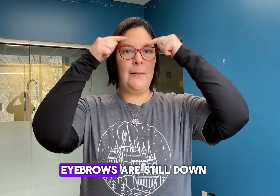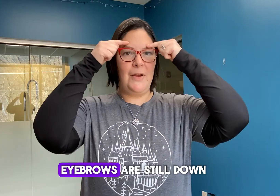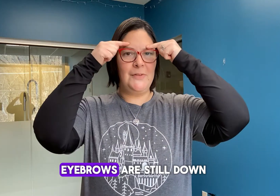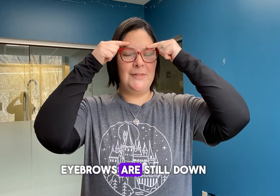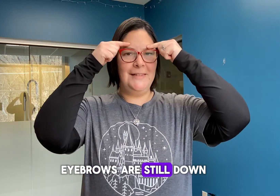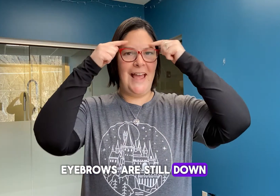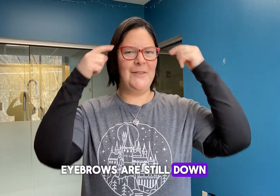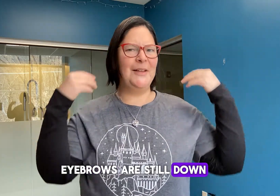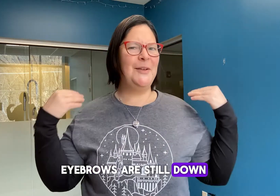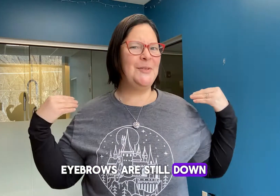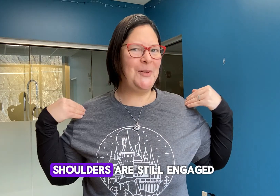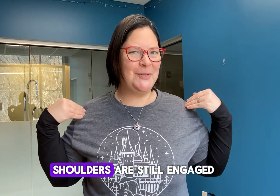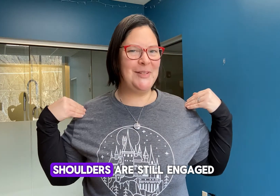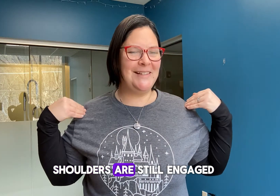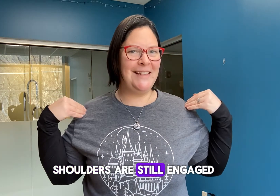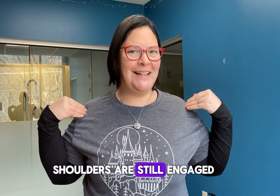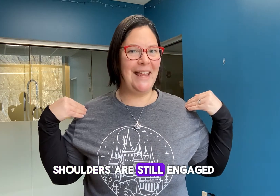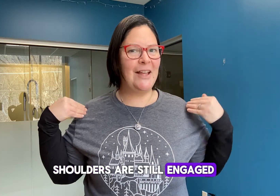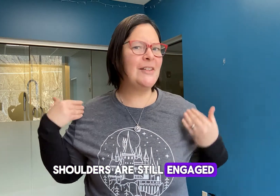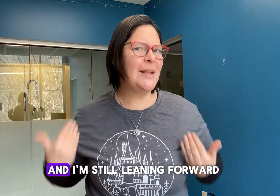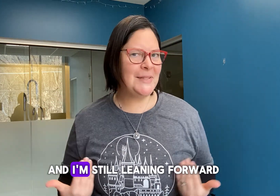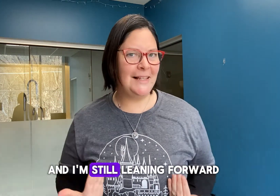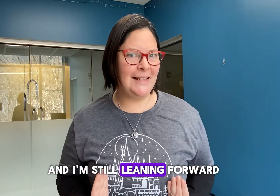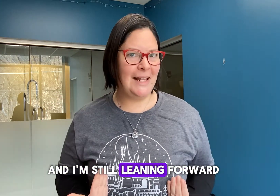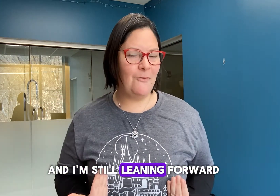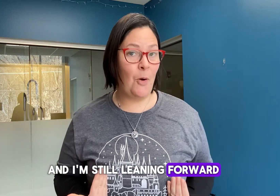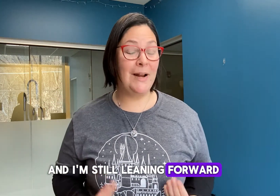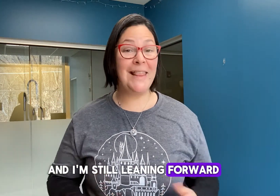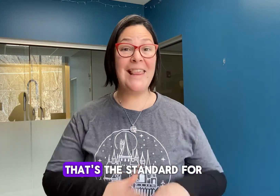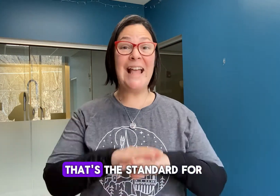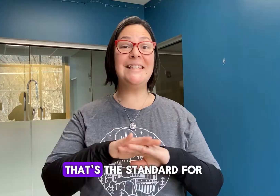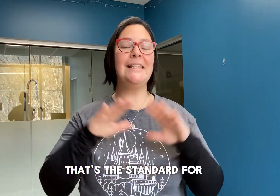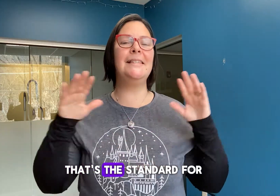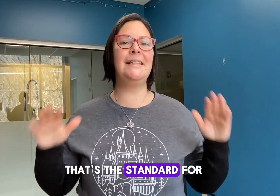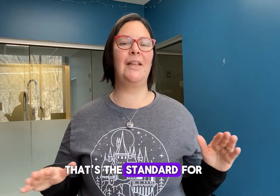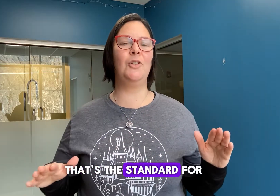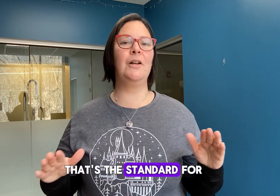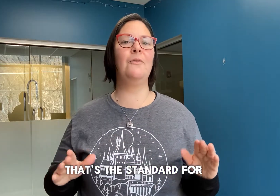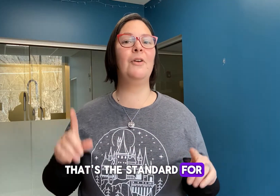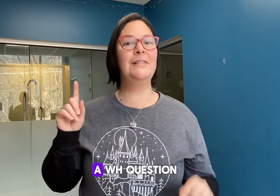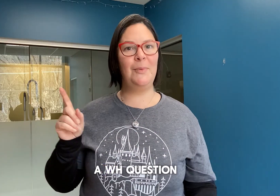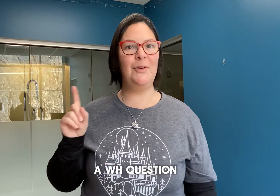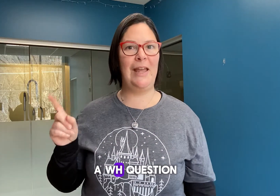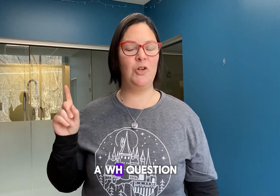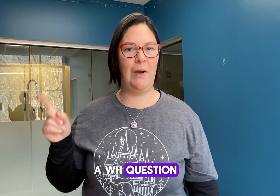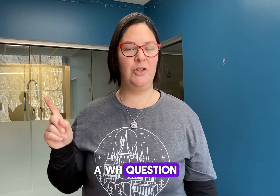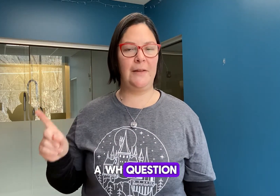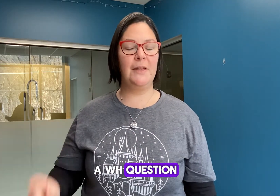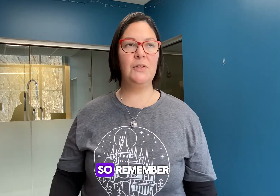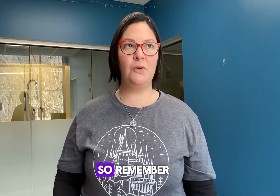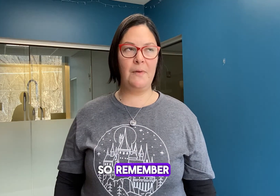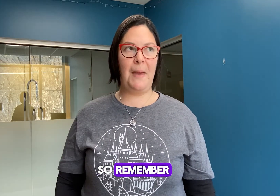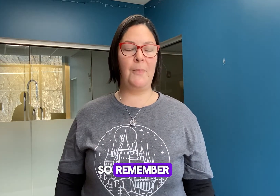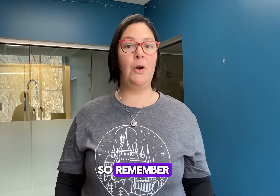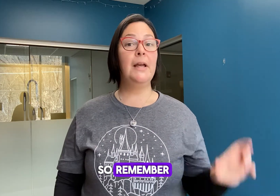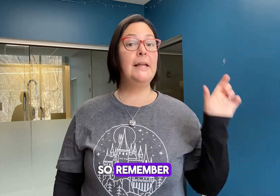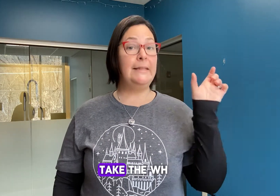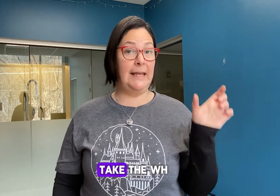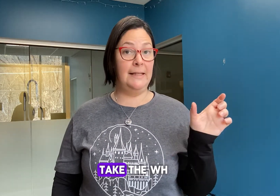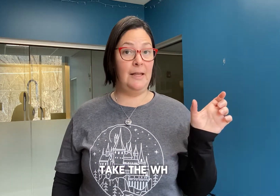Eyebrows are still down, shoulders are still engaged, and I'm still leaning forward. That's the standard for a WH question. So remember, take the